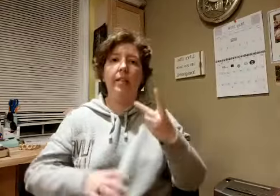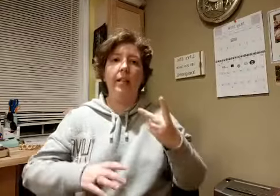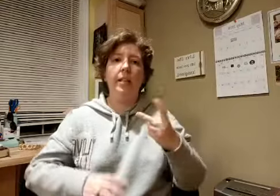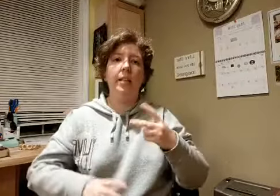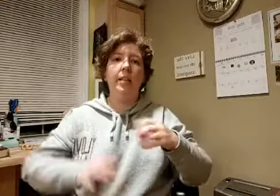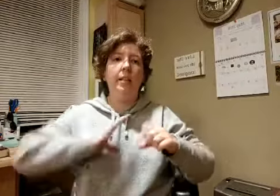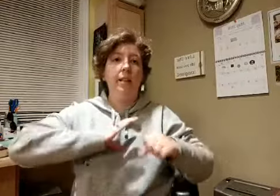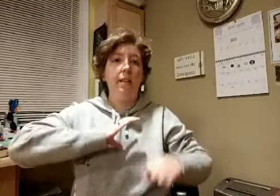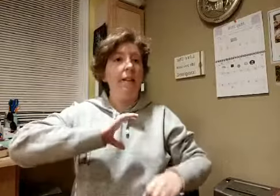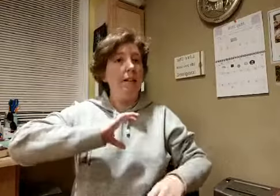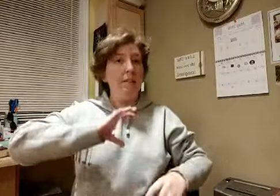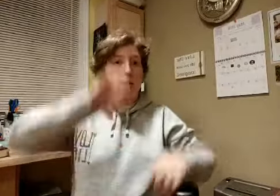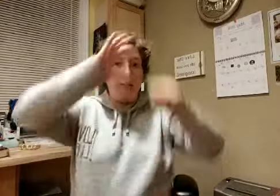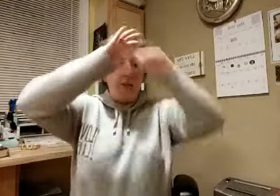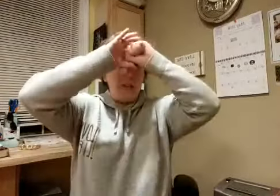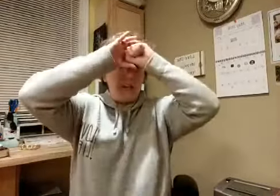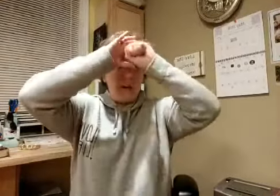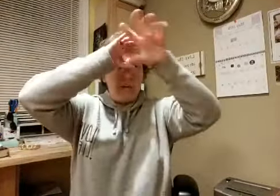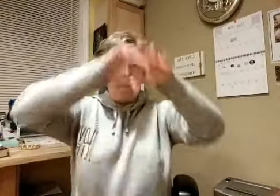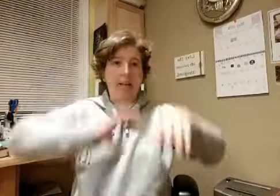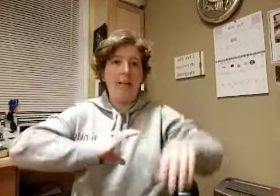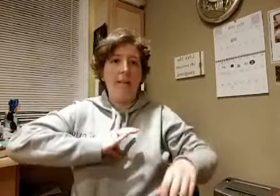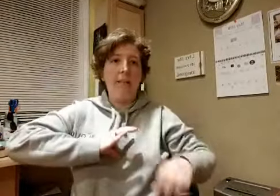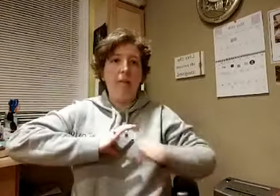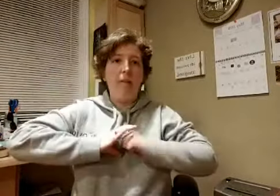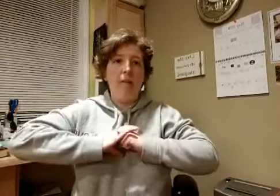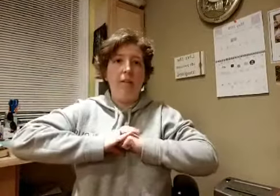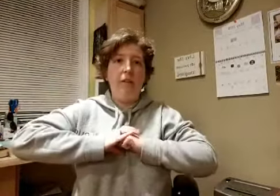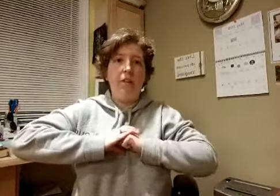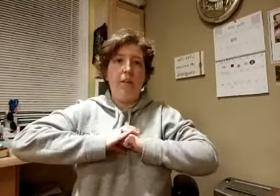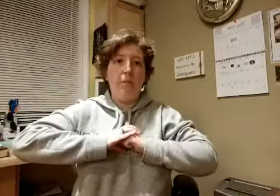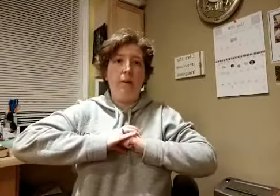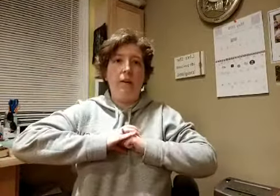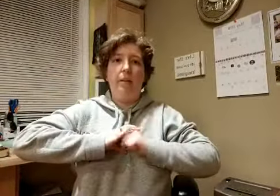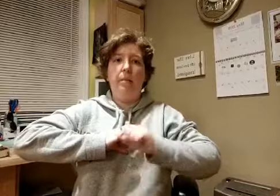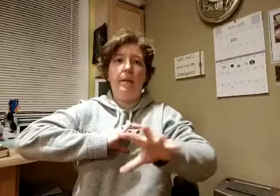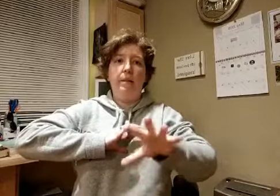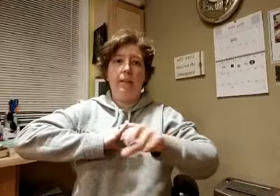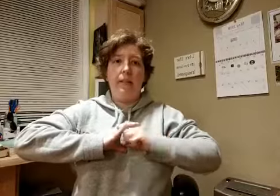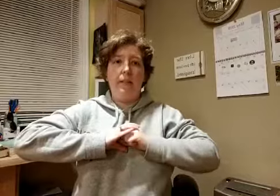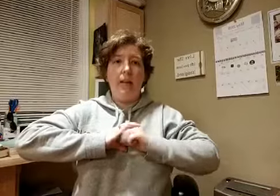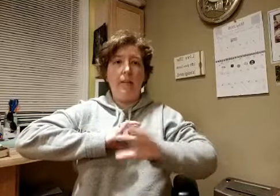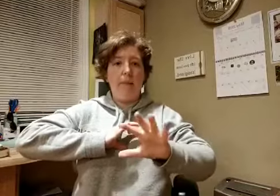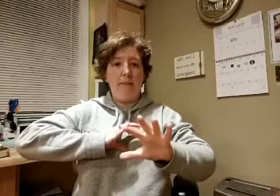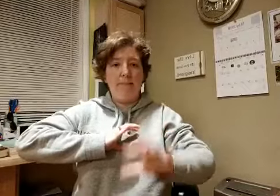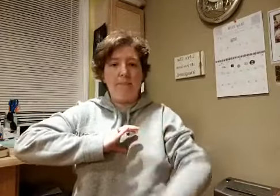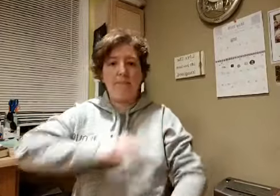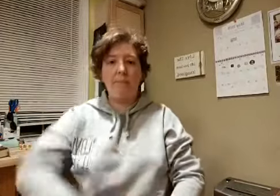seen just like Aquaman except on the chest where Iron Man's thing is. Iron Man.